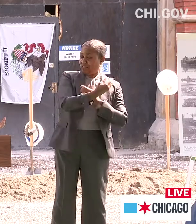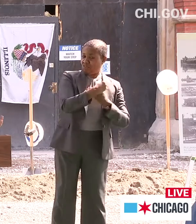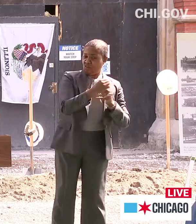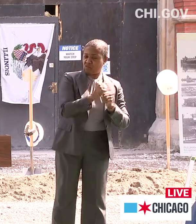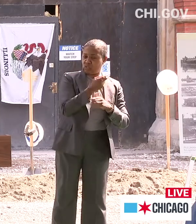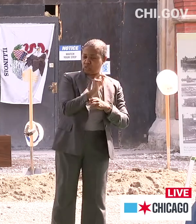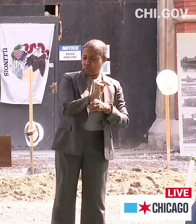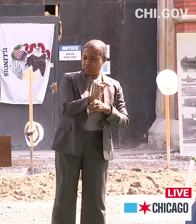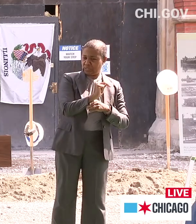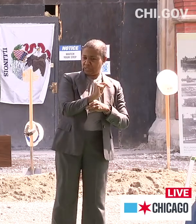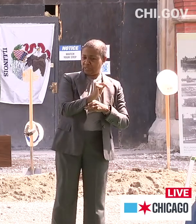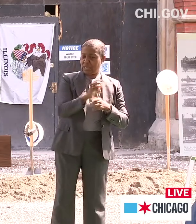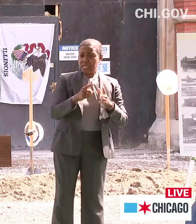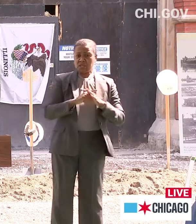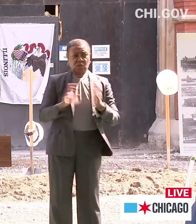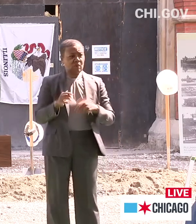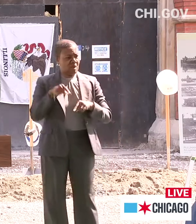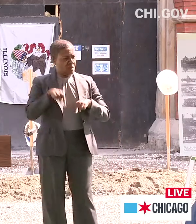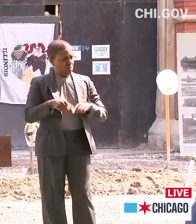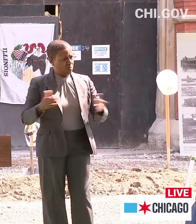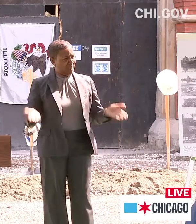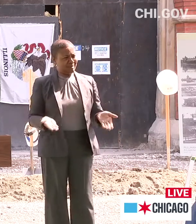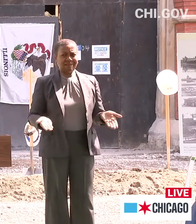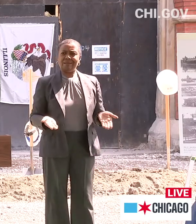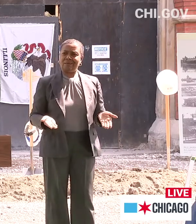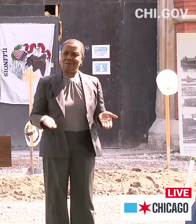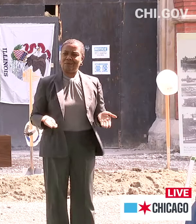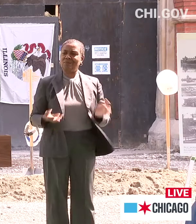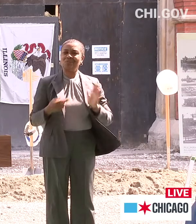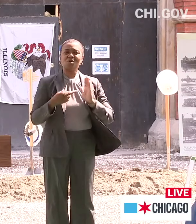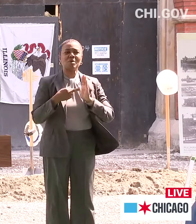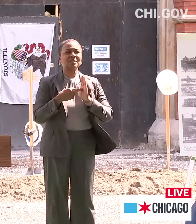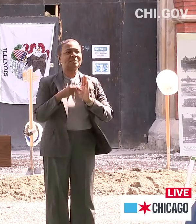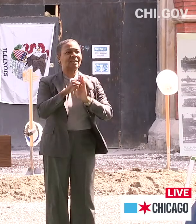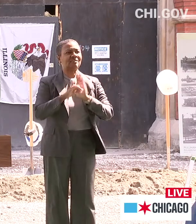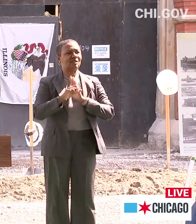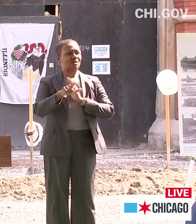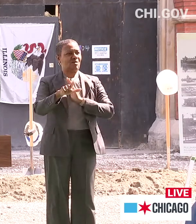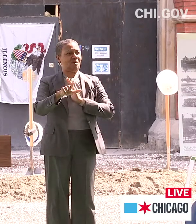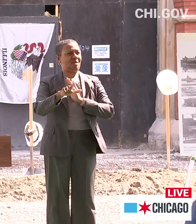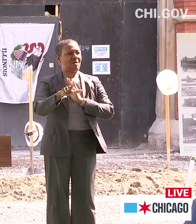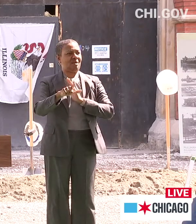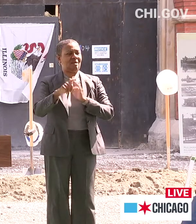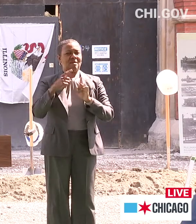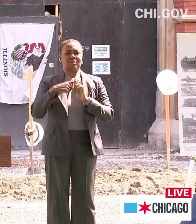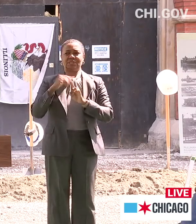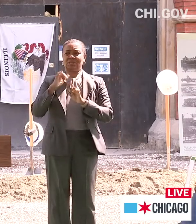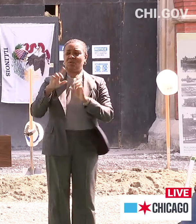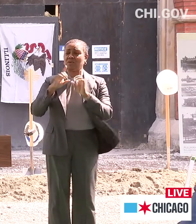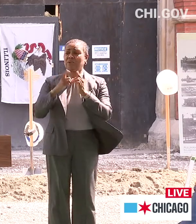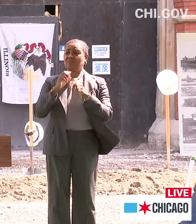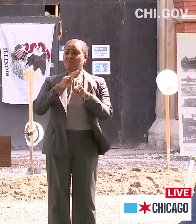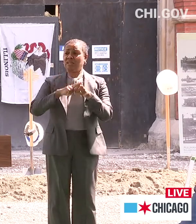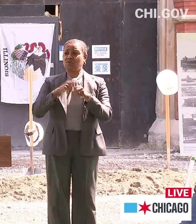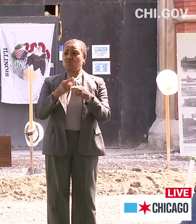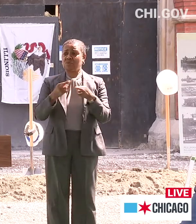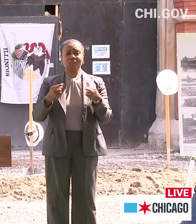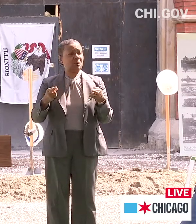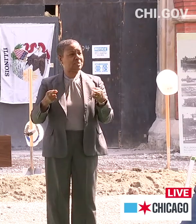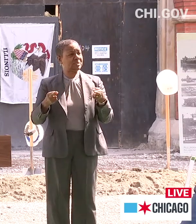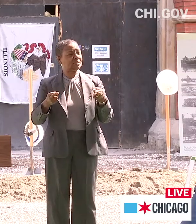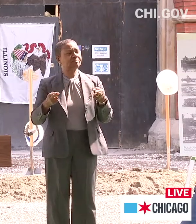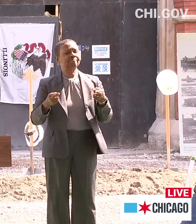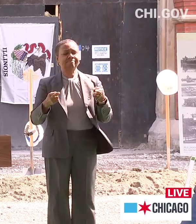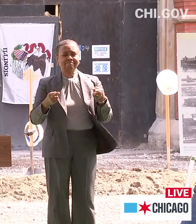started right here. And so to represent the state of Illinois and the Illinois Department of Natural Resources,